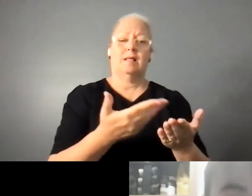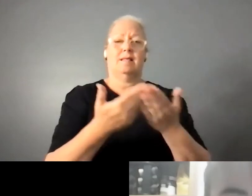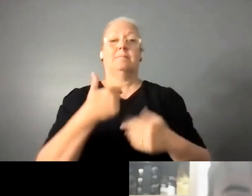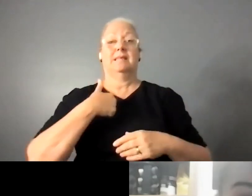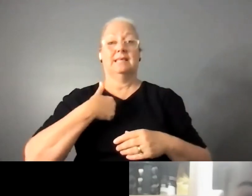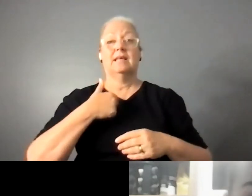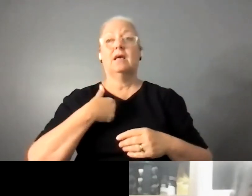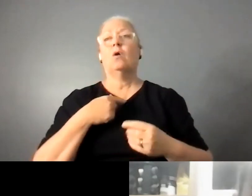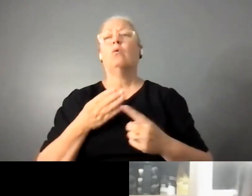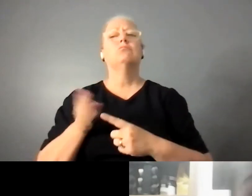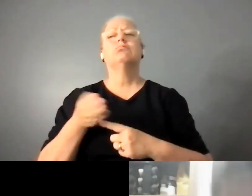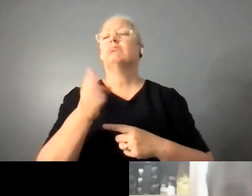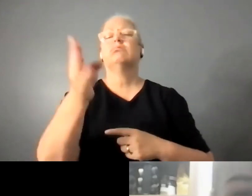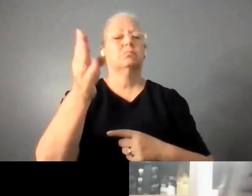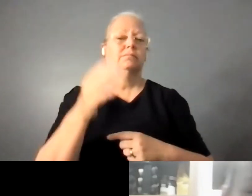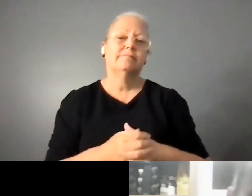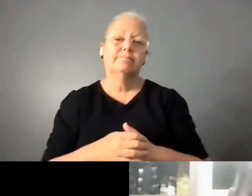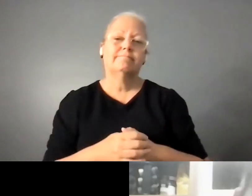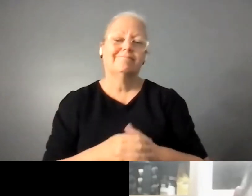that. Thank you.